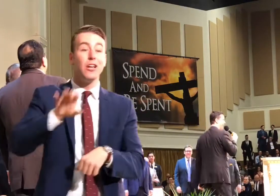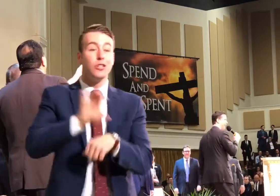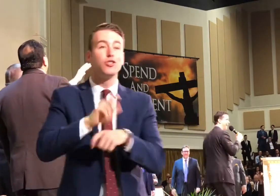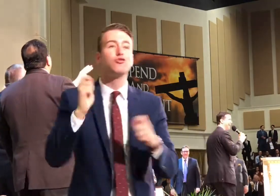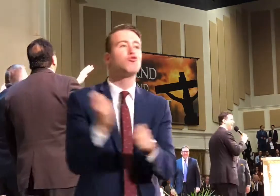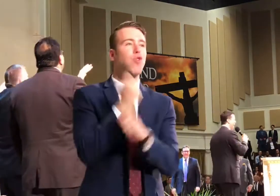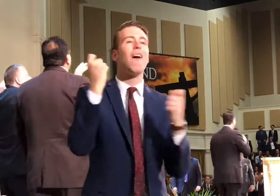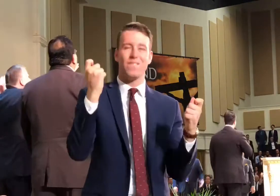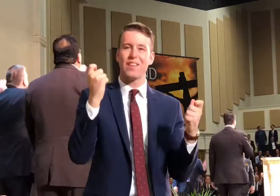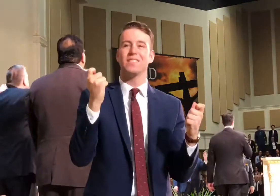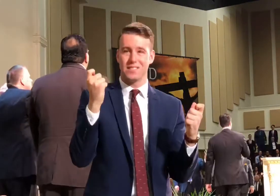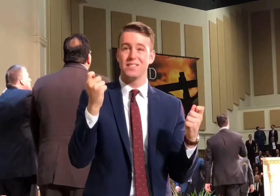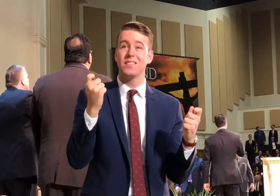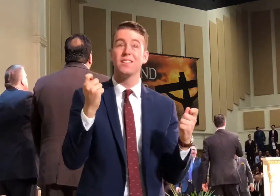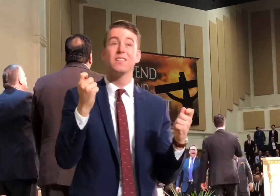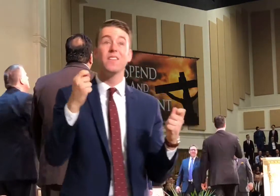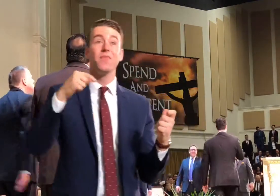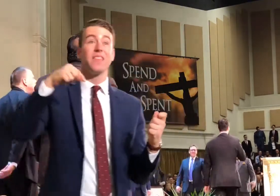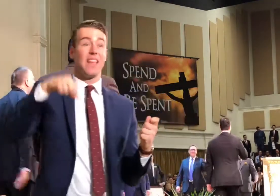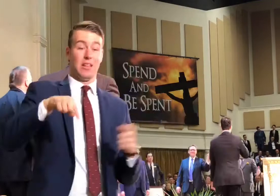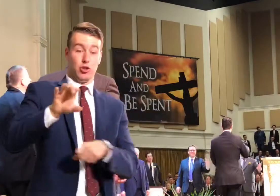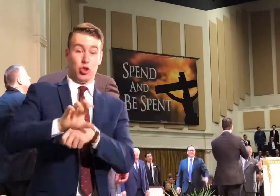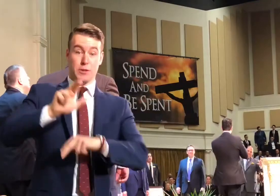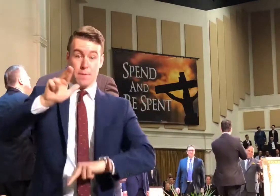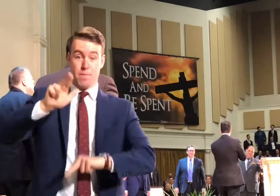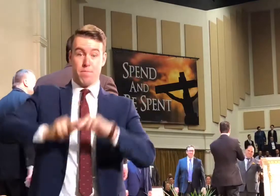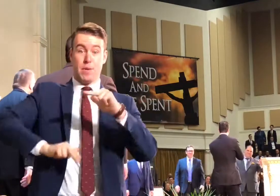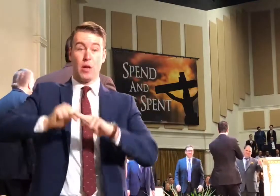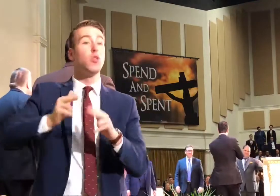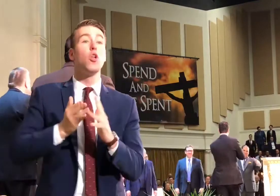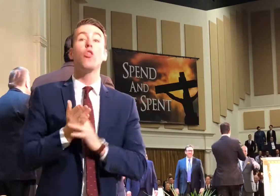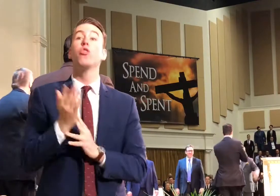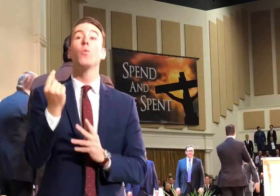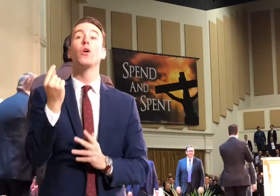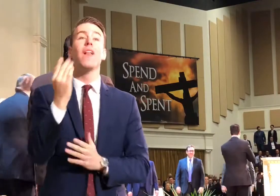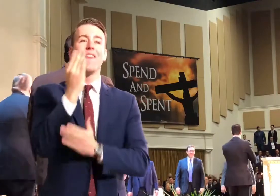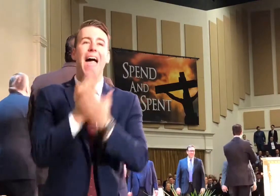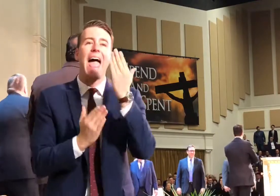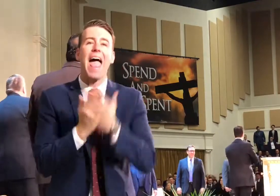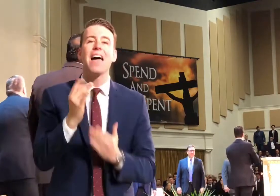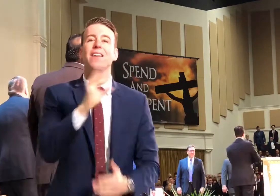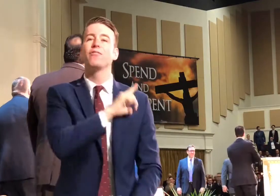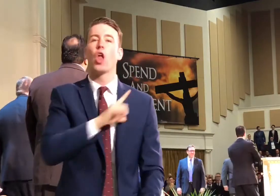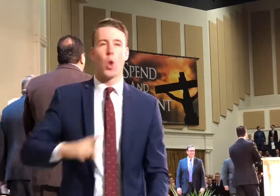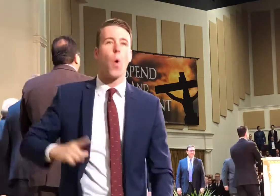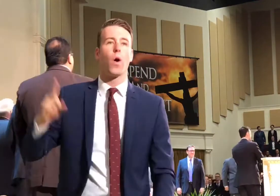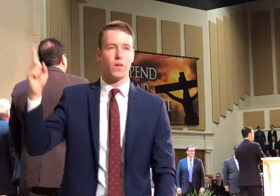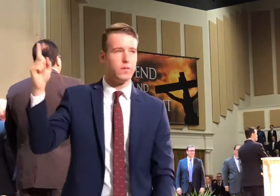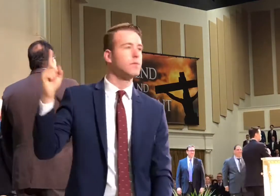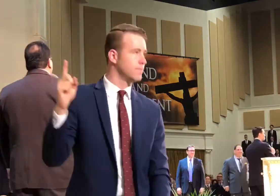triumphant, and it's built by the hand of the Lord.